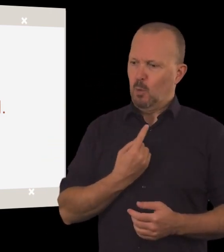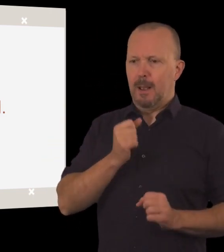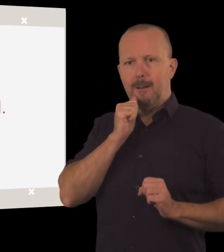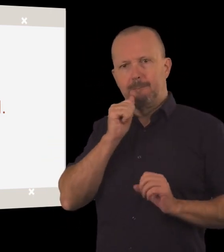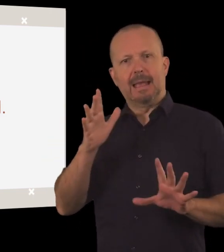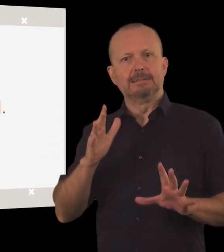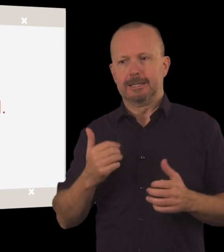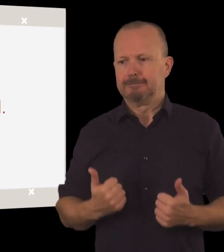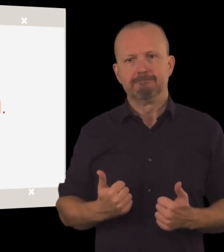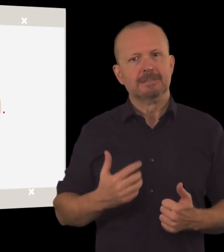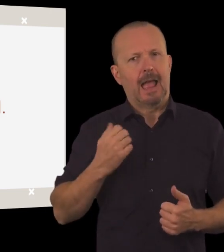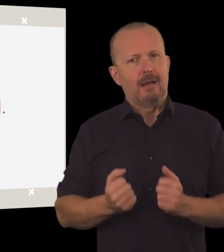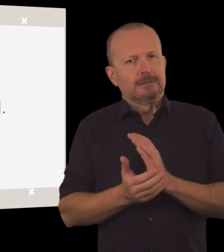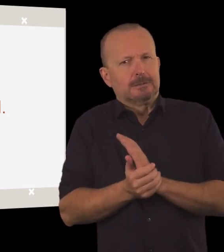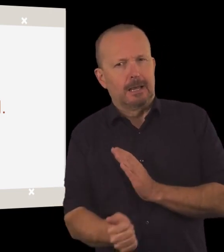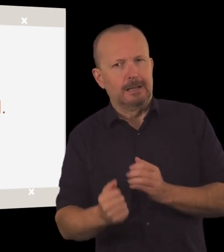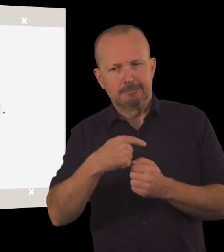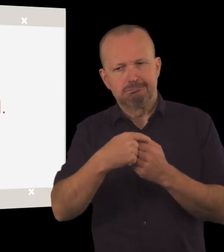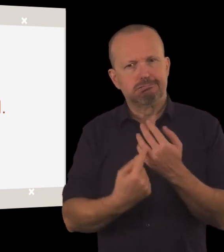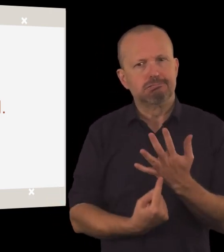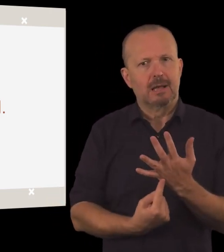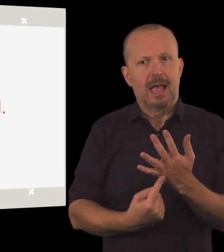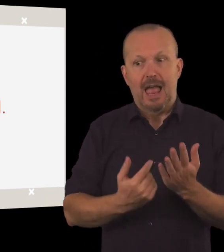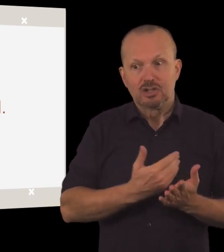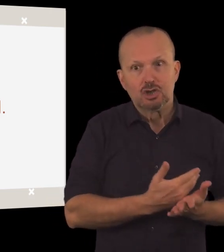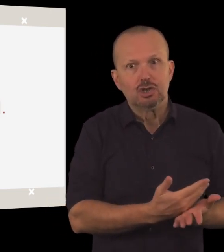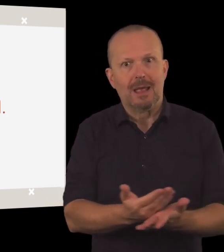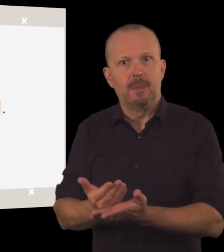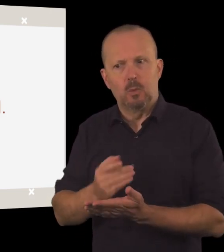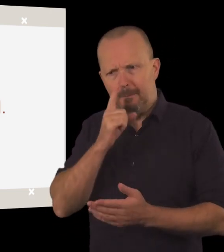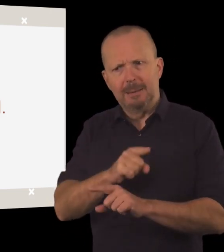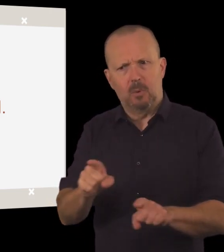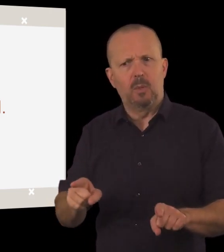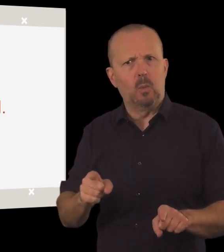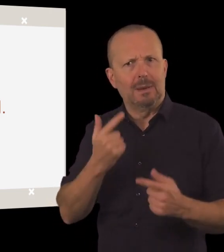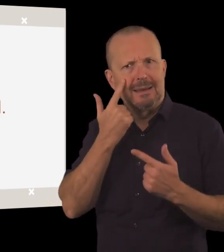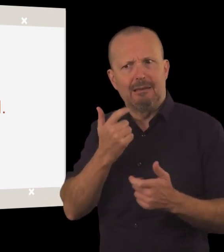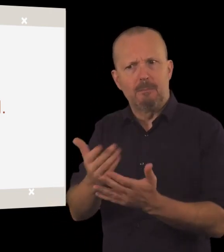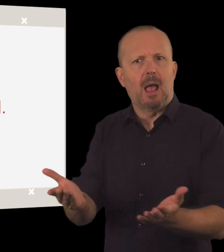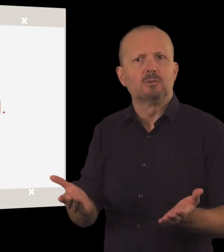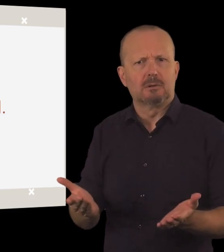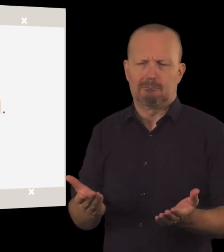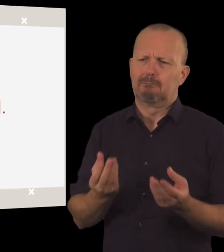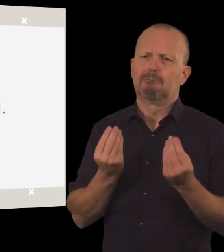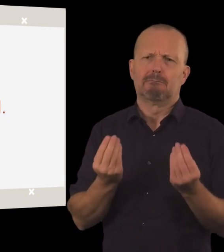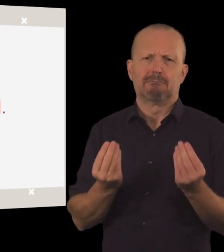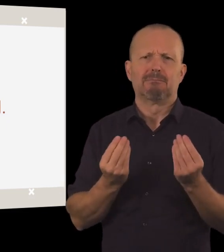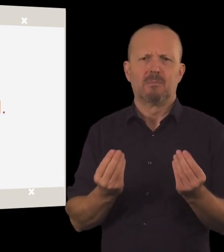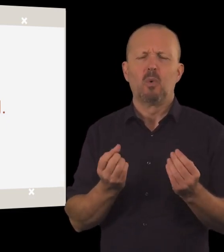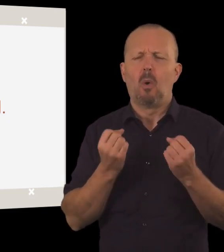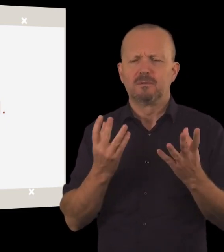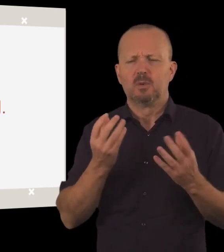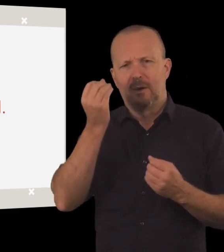express negativity over positivity, which is why it's important that we express gratitude in our days and